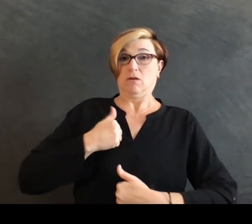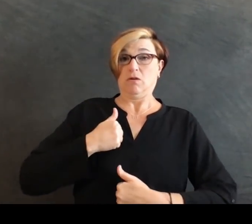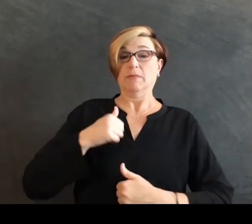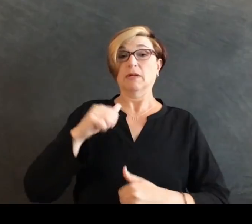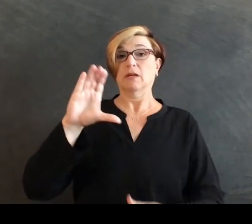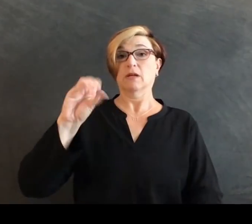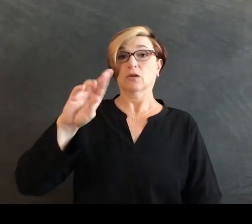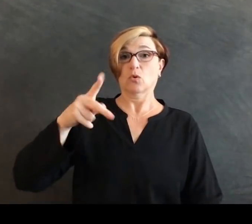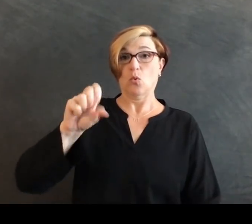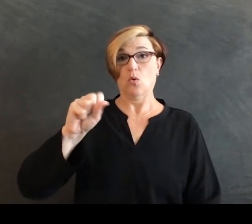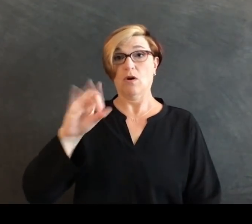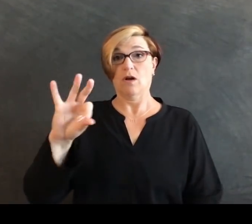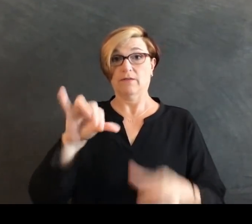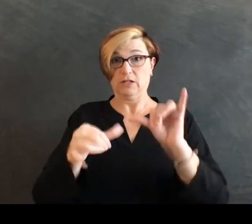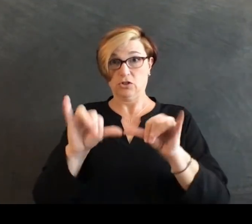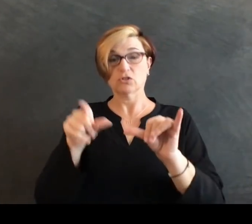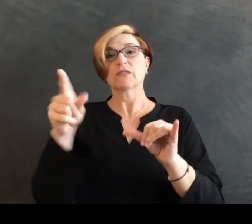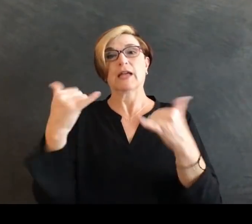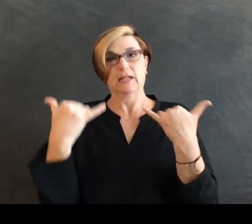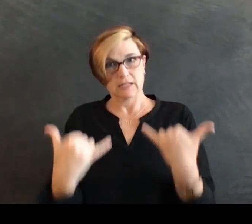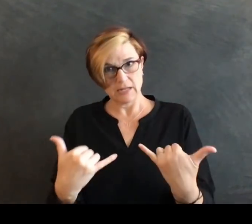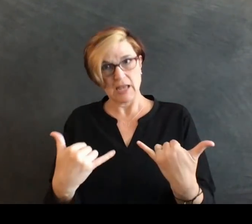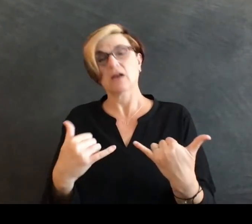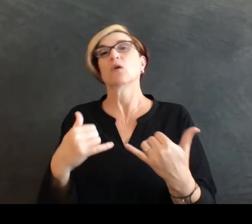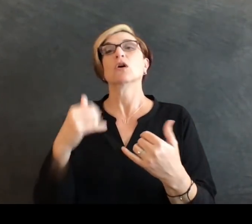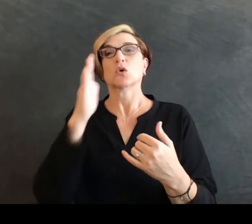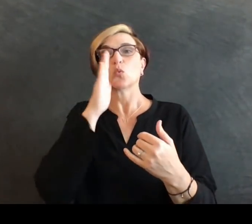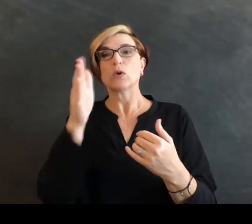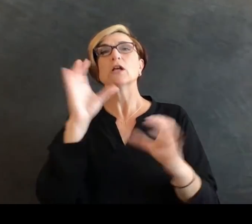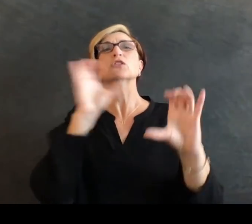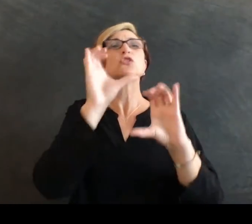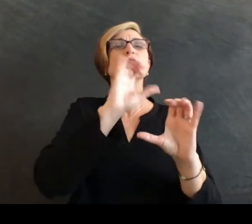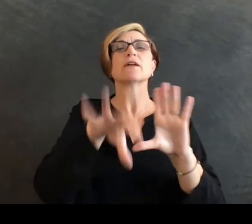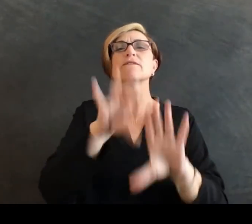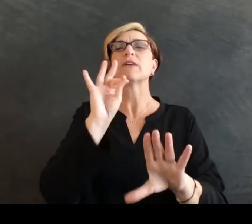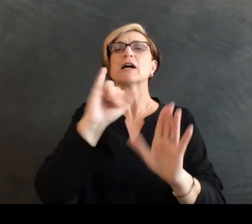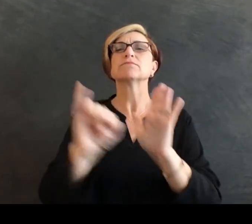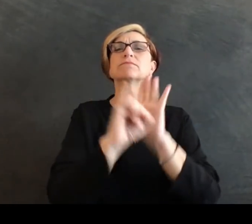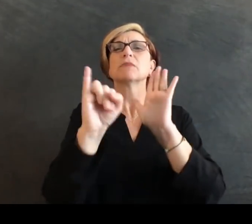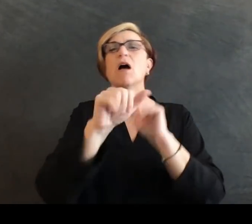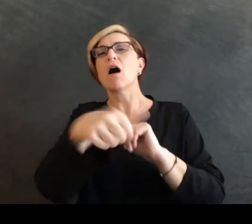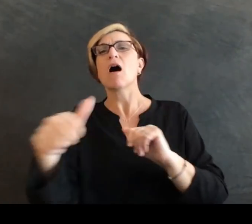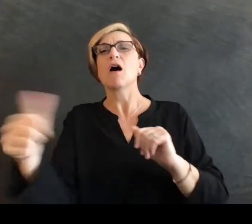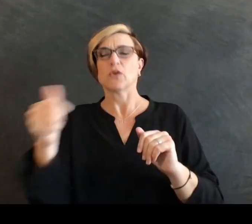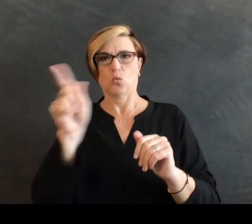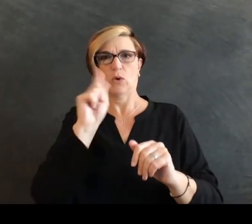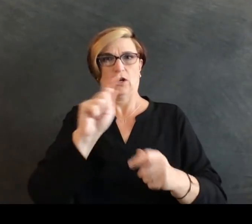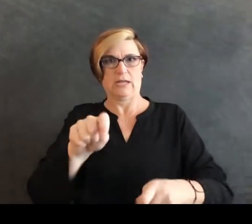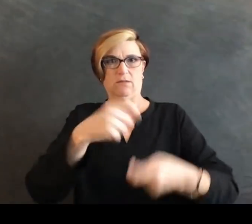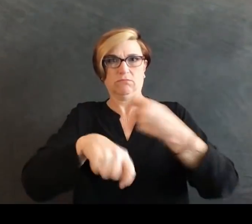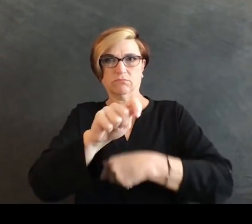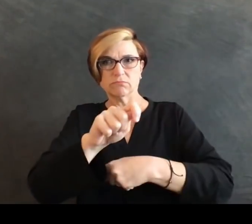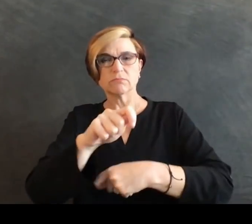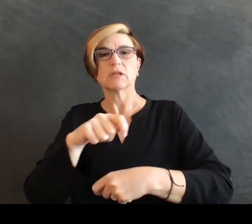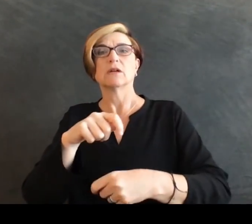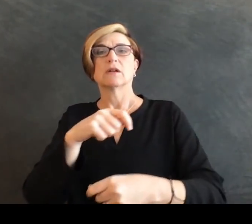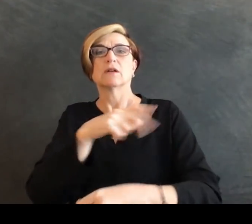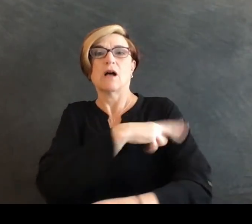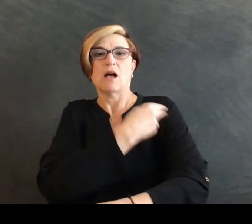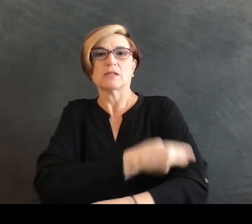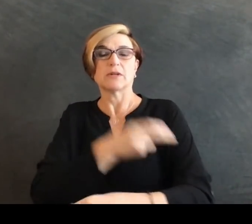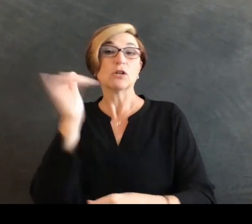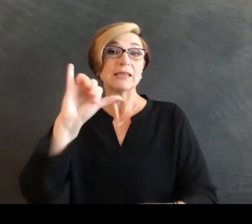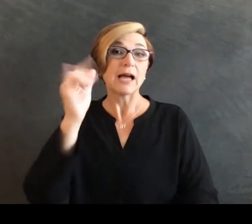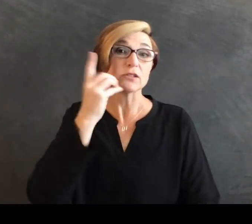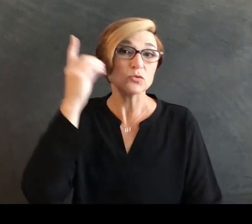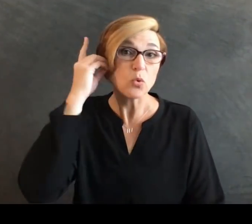care facilities also at the State University at Stony Brook, State University Old Westbury, and the Westchester